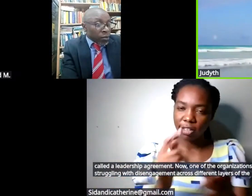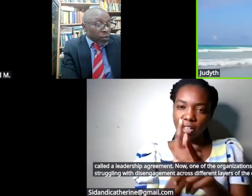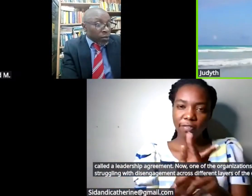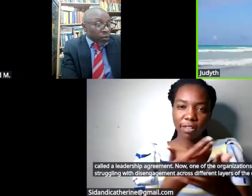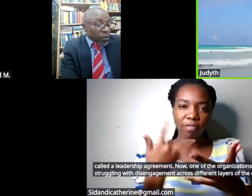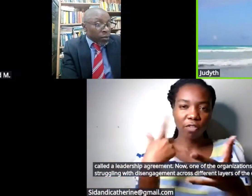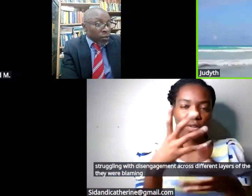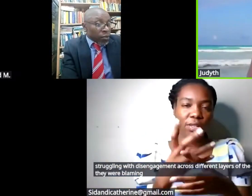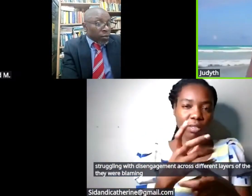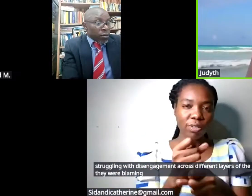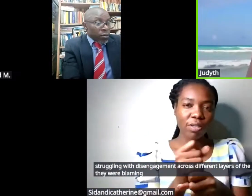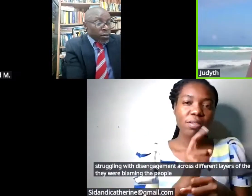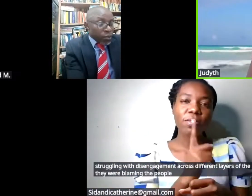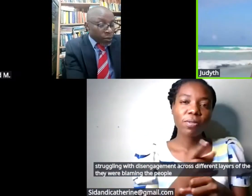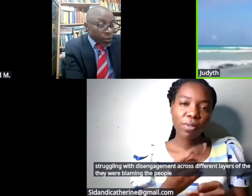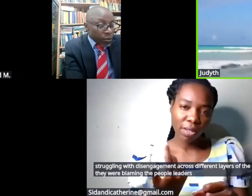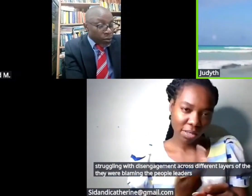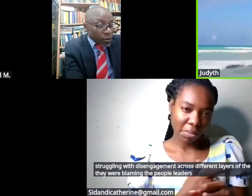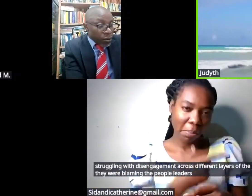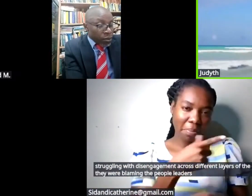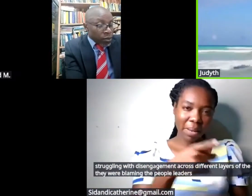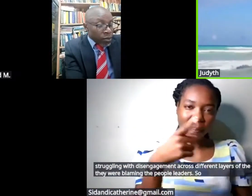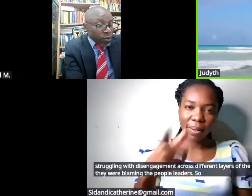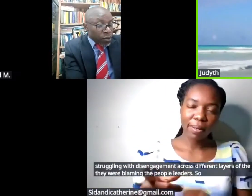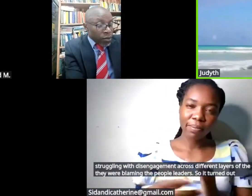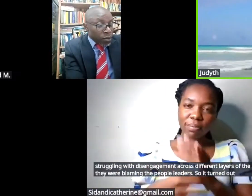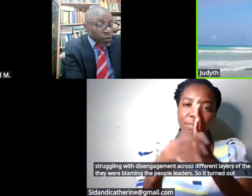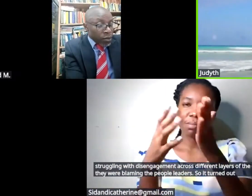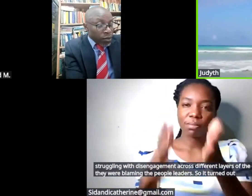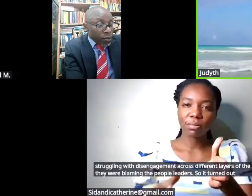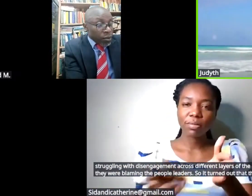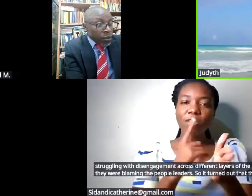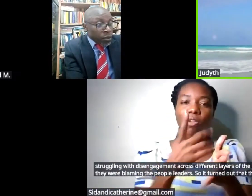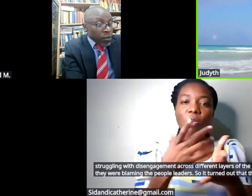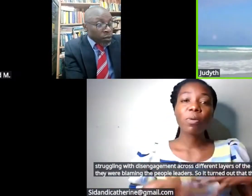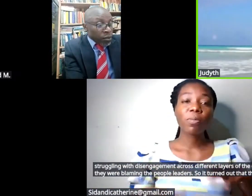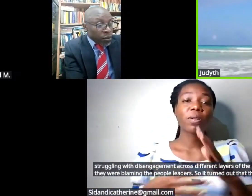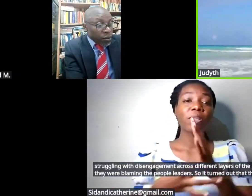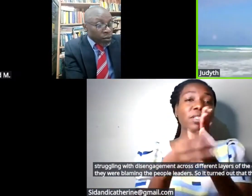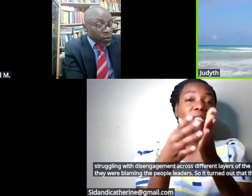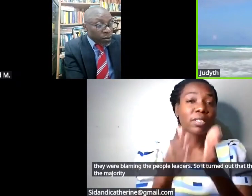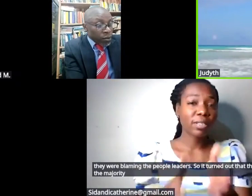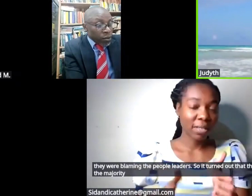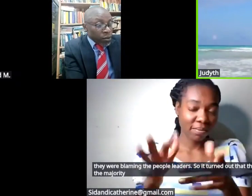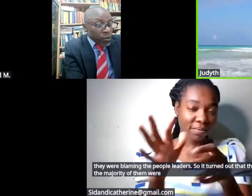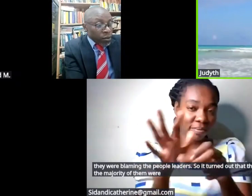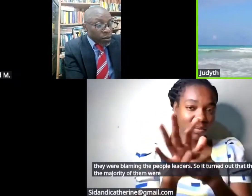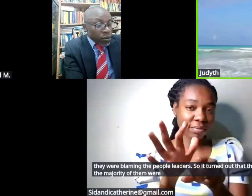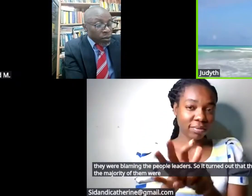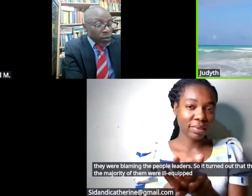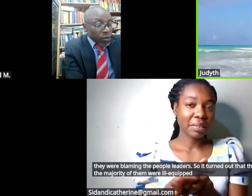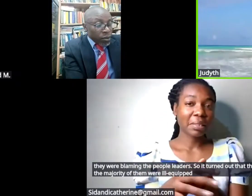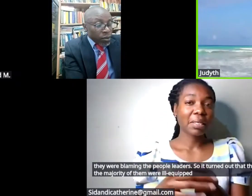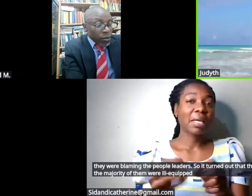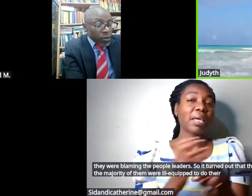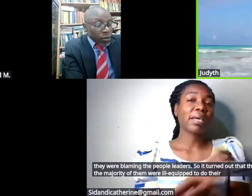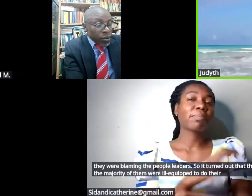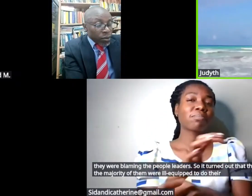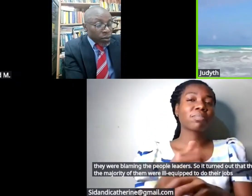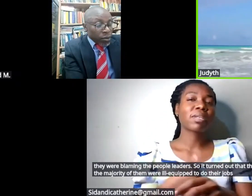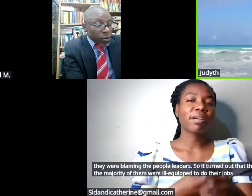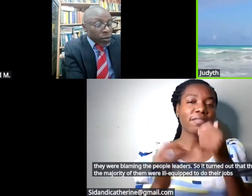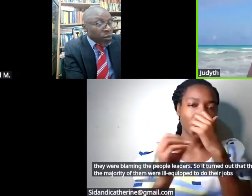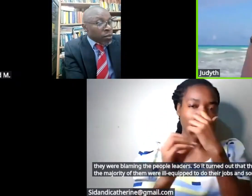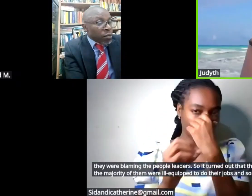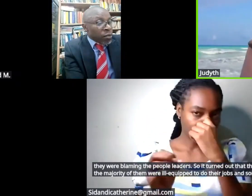the people leaders. So it turned out that the people leaders, the majority of them, were ill-equipped to do their jobs, and some of them